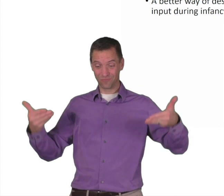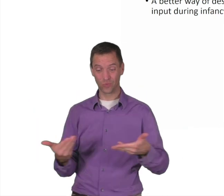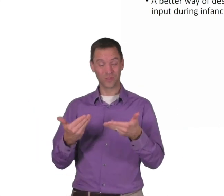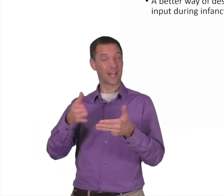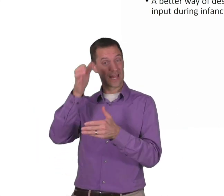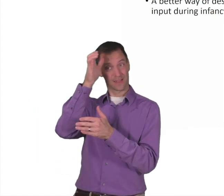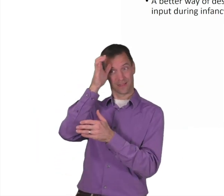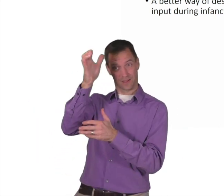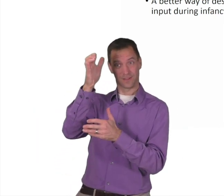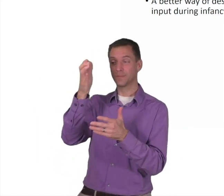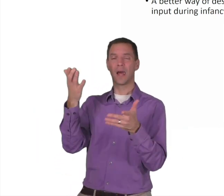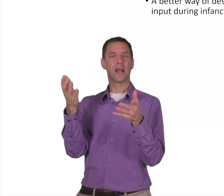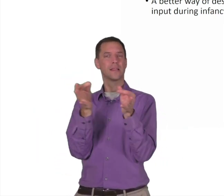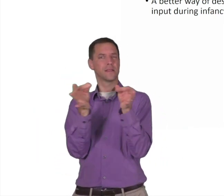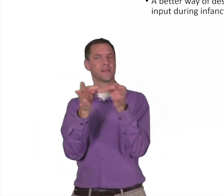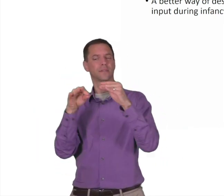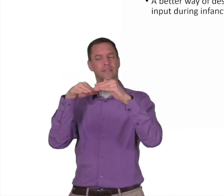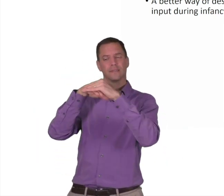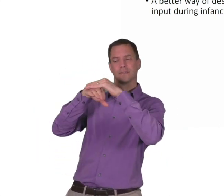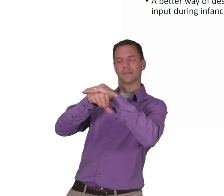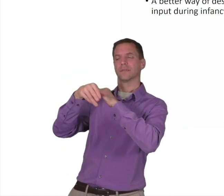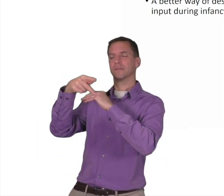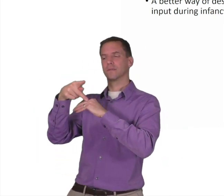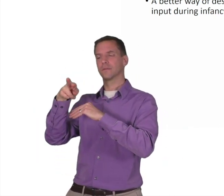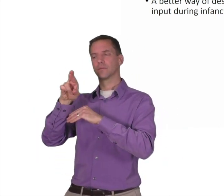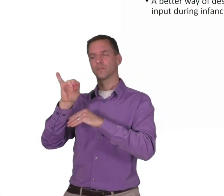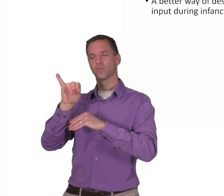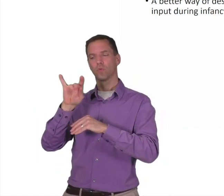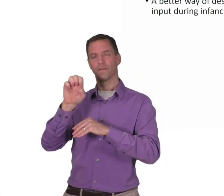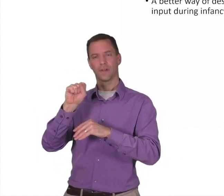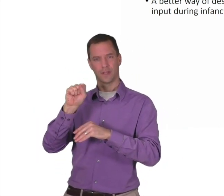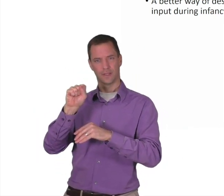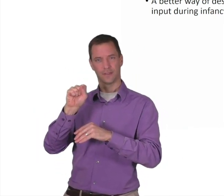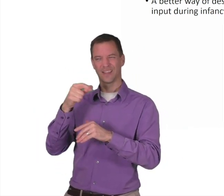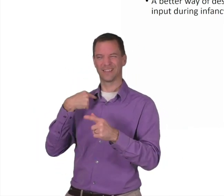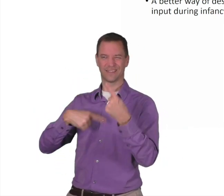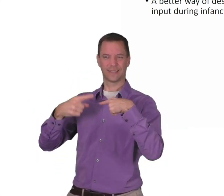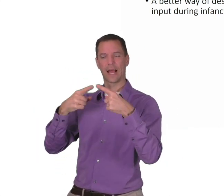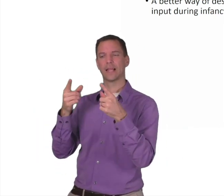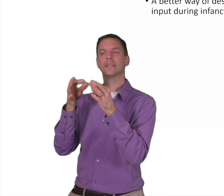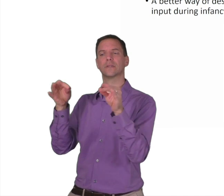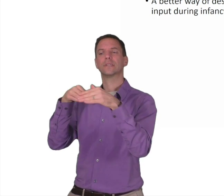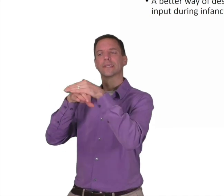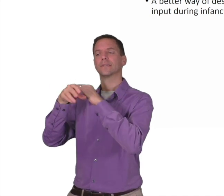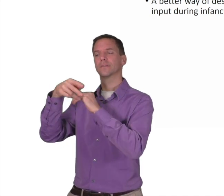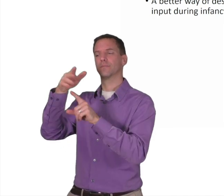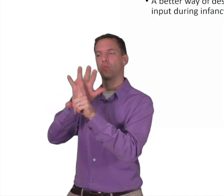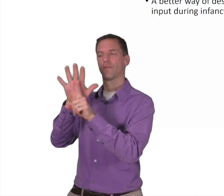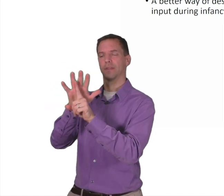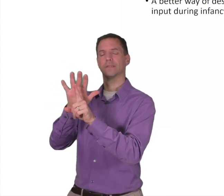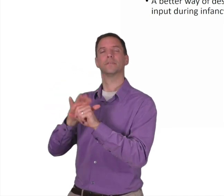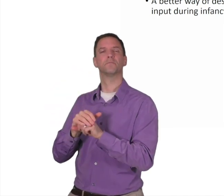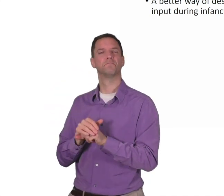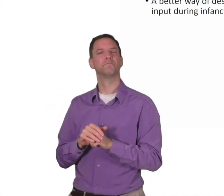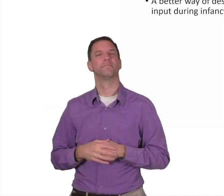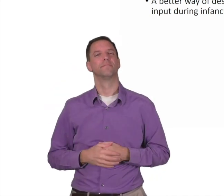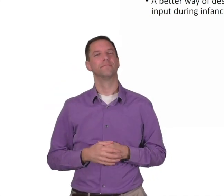So now I'd like to introduce the second new concept, and this is called a language access profile. I sign it this